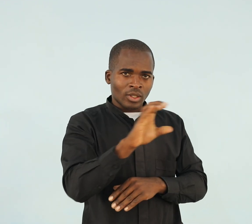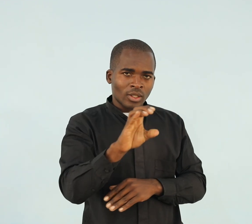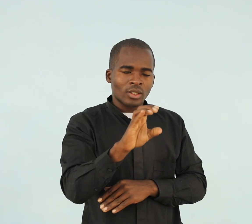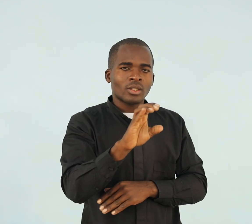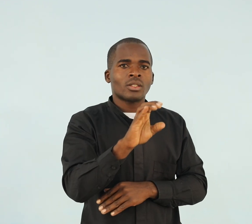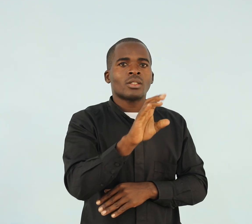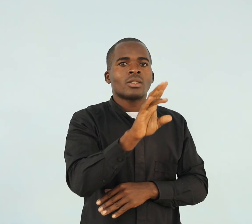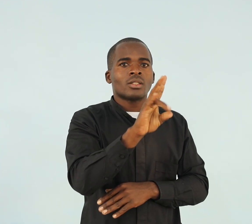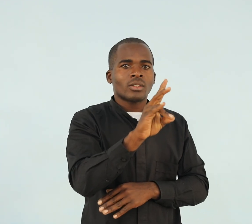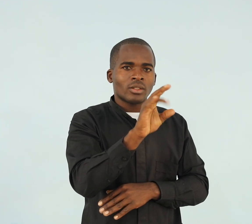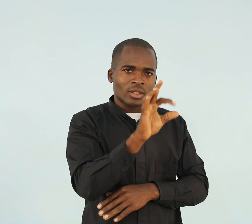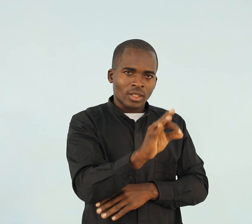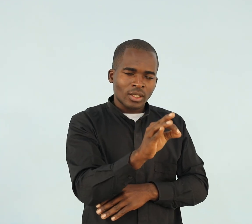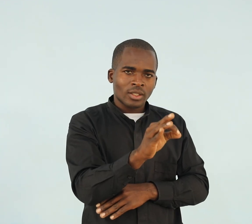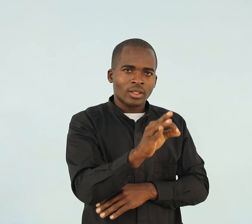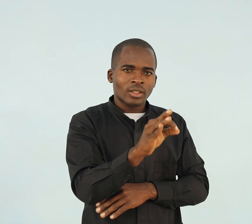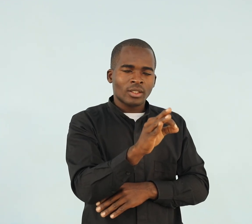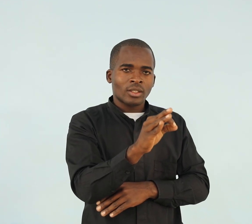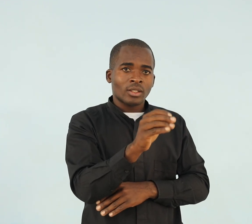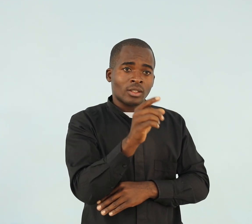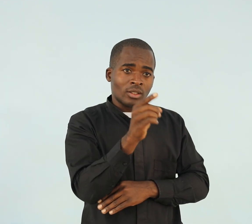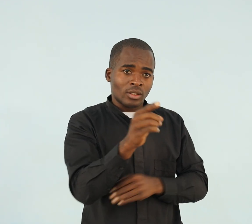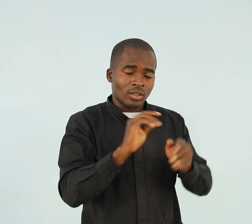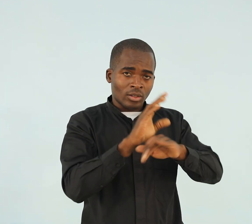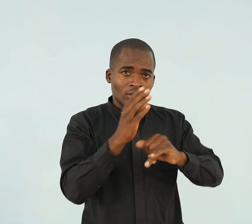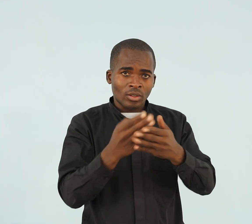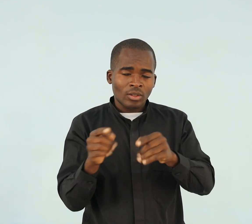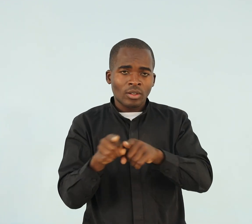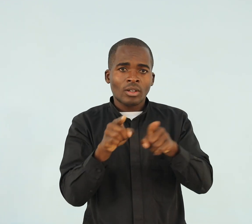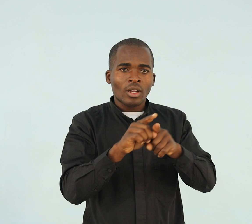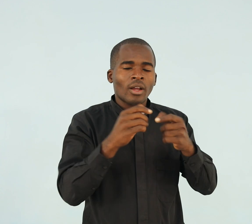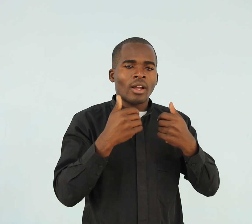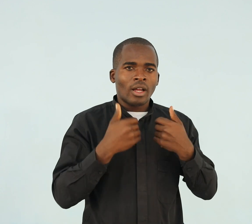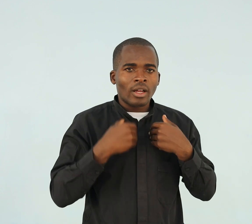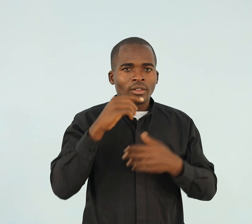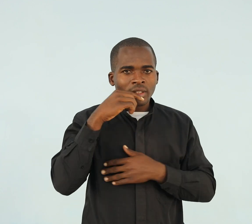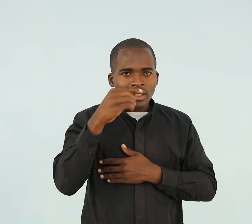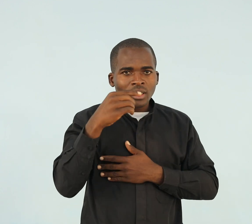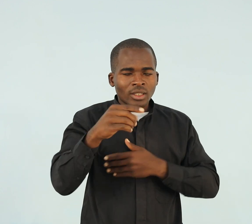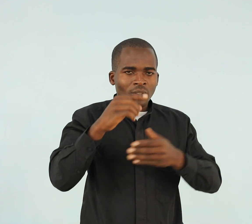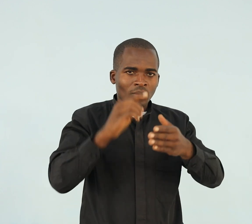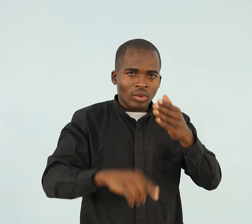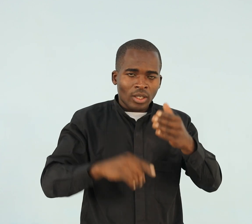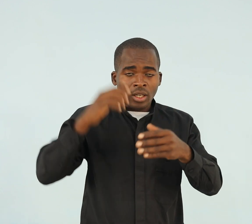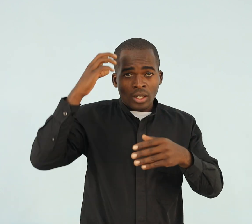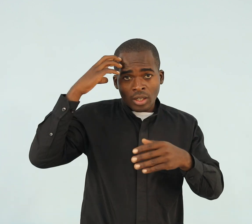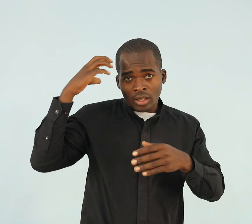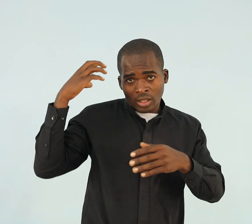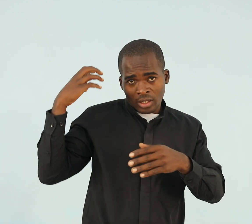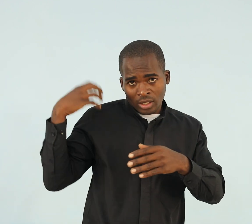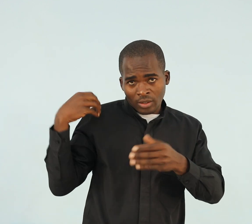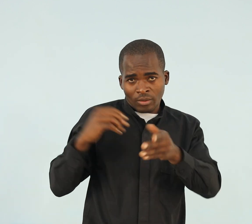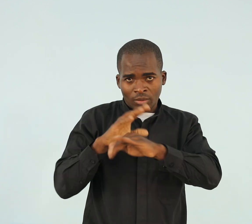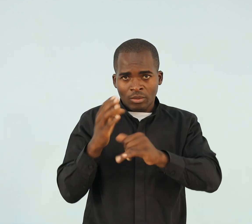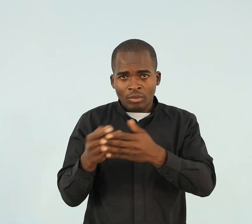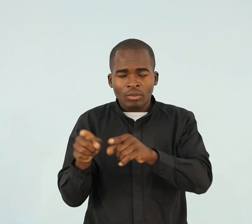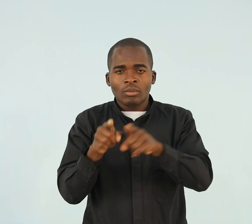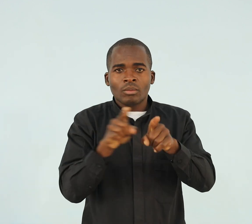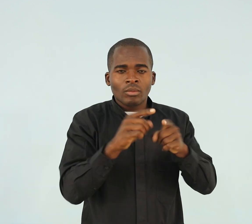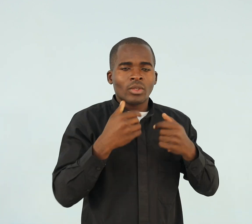The provision deletes paragraph B, which states that the office of the Solicitor General